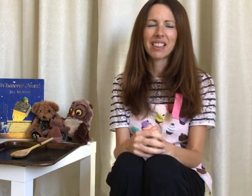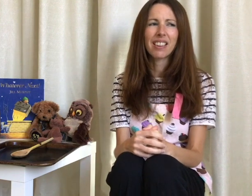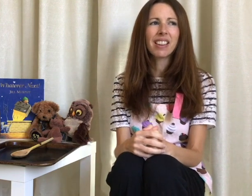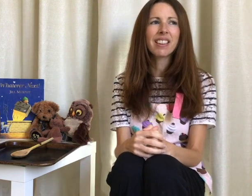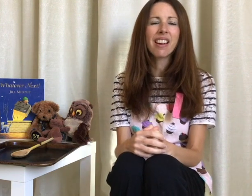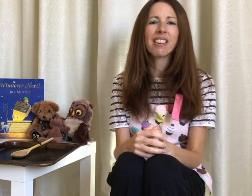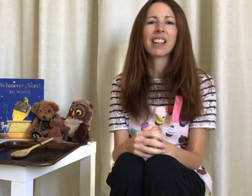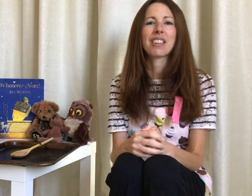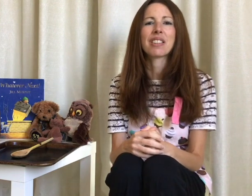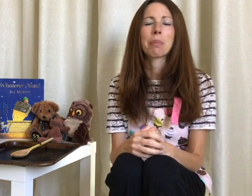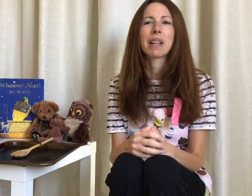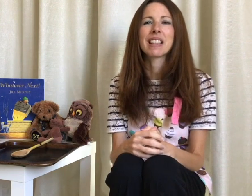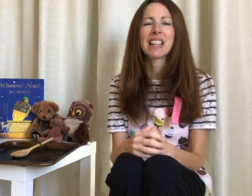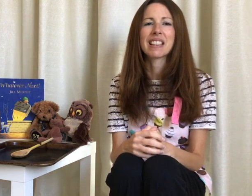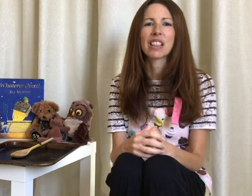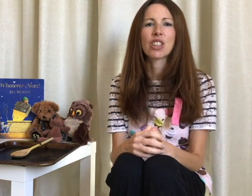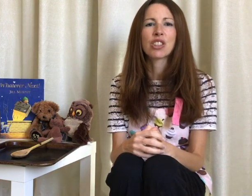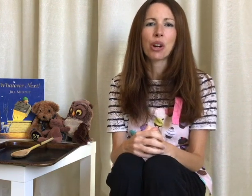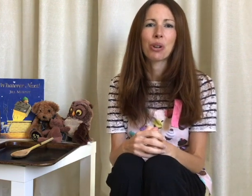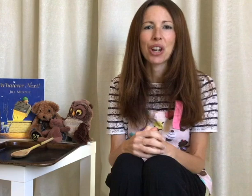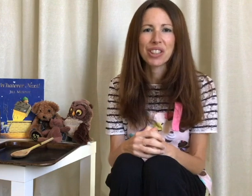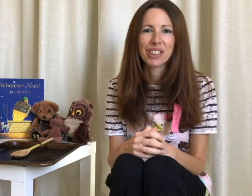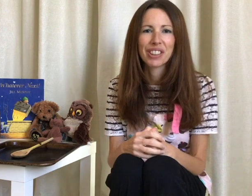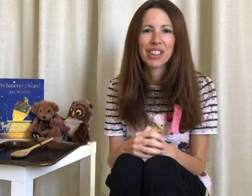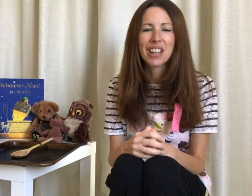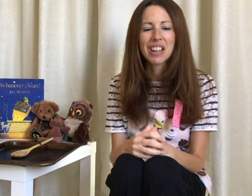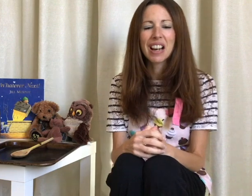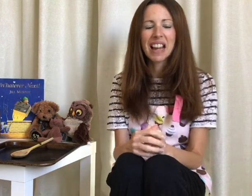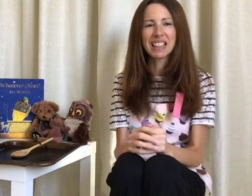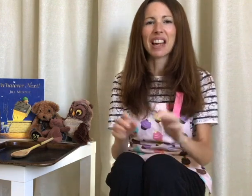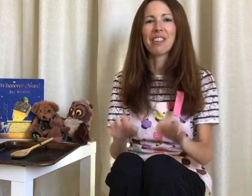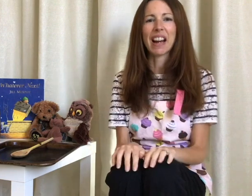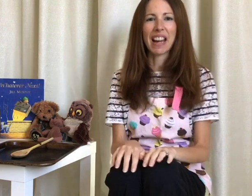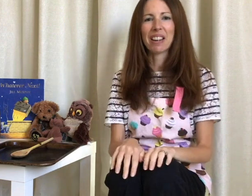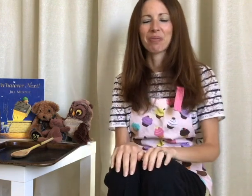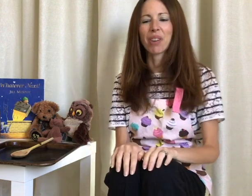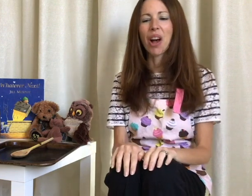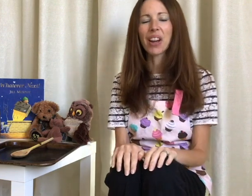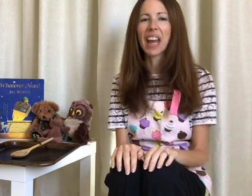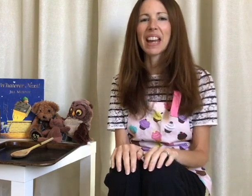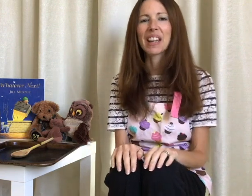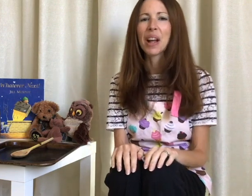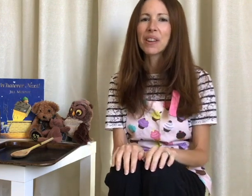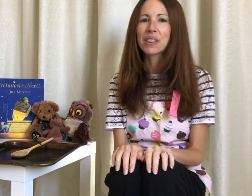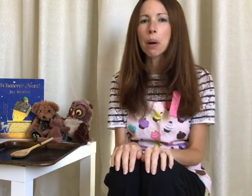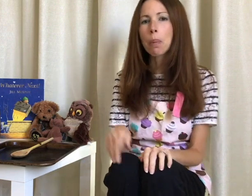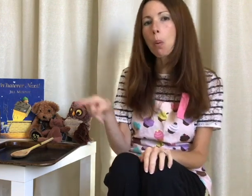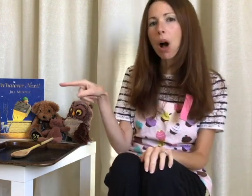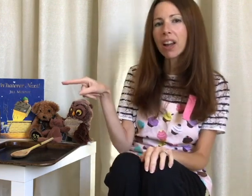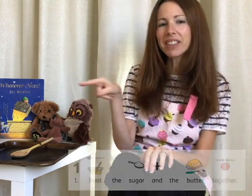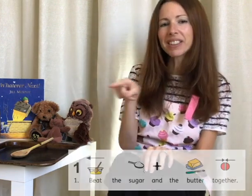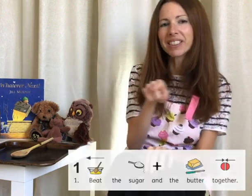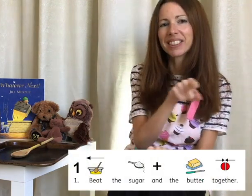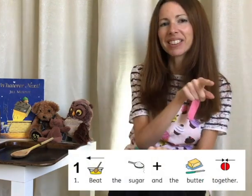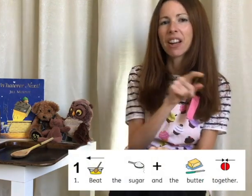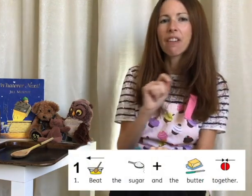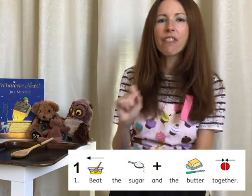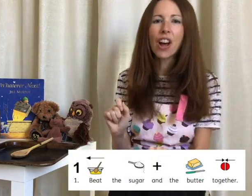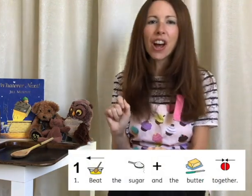I know they're going to be tasting so good. Let's get cracking. Okay, number one,